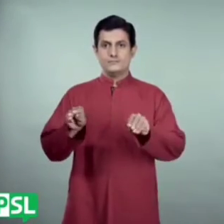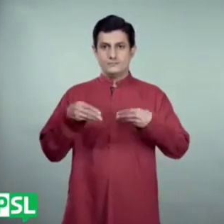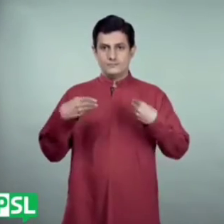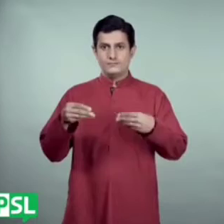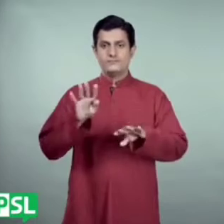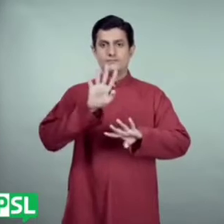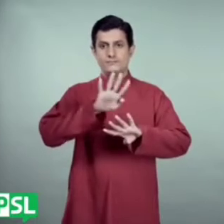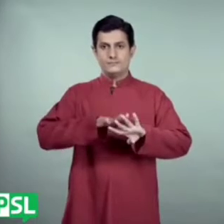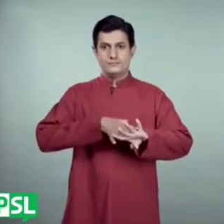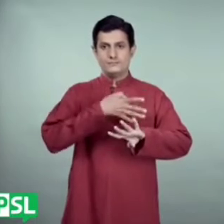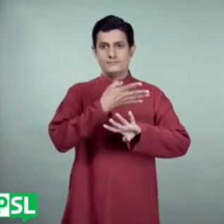plastic grid,